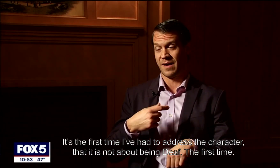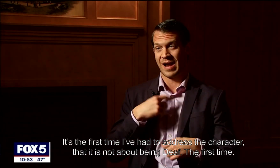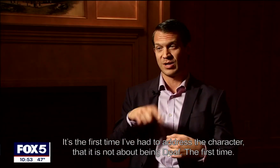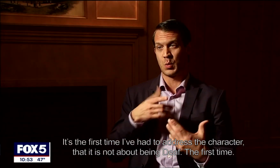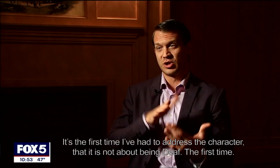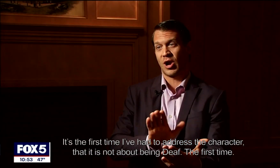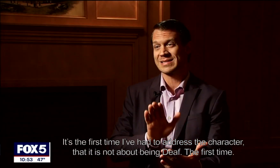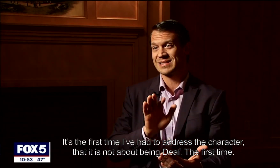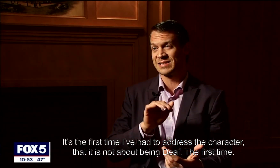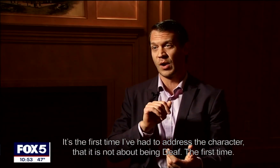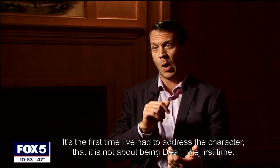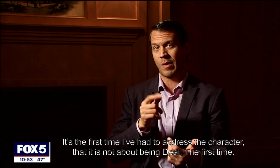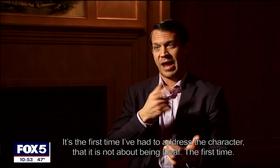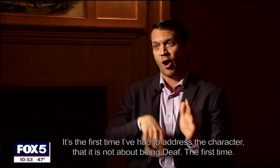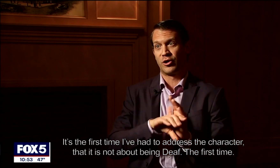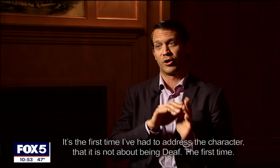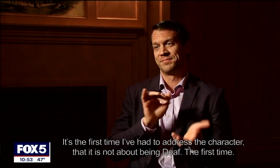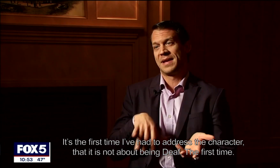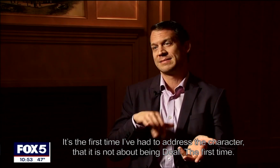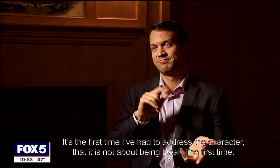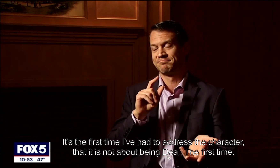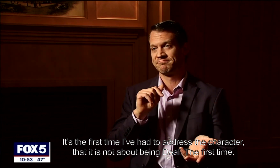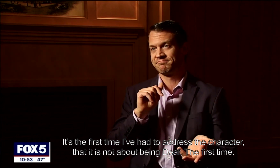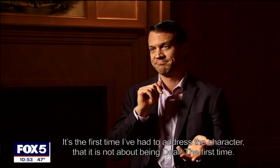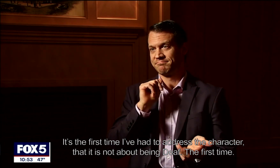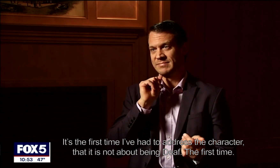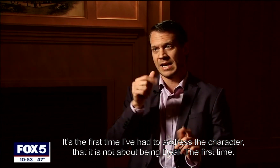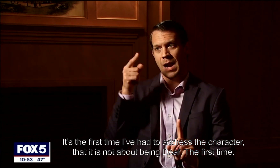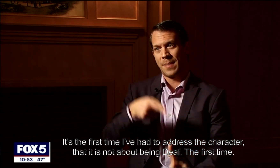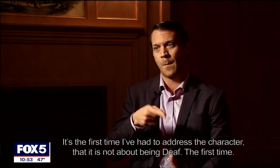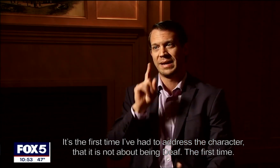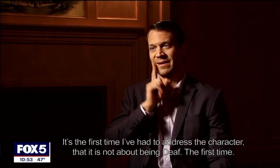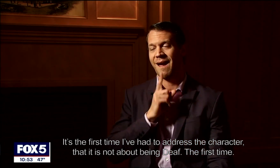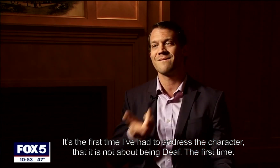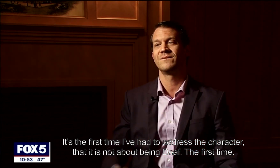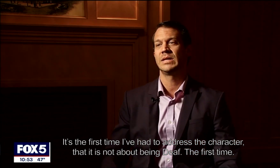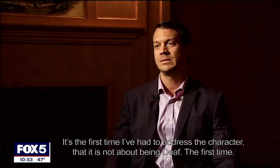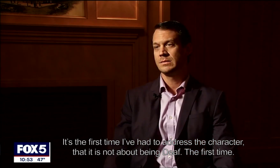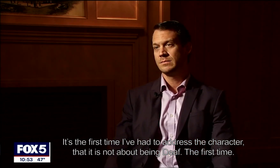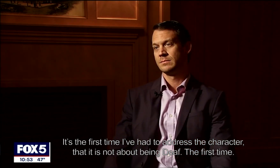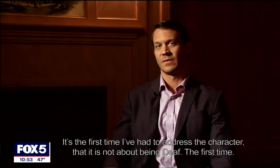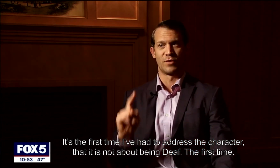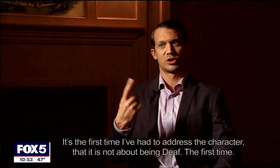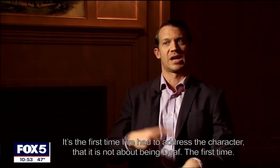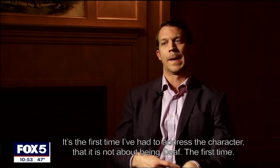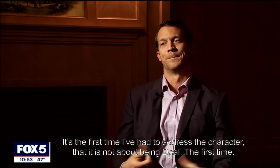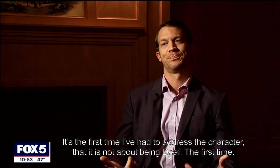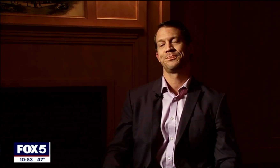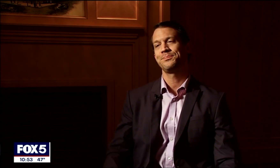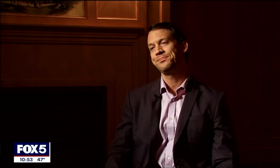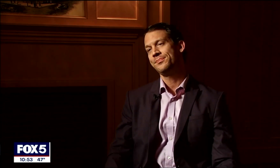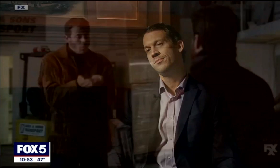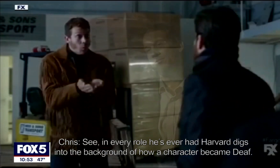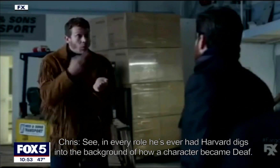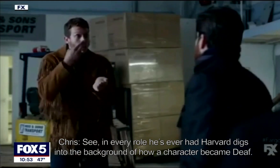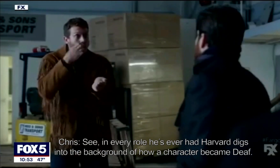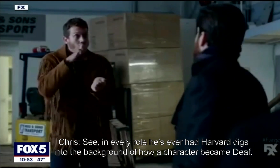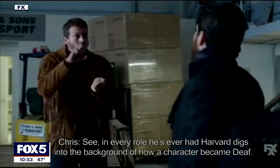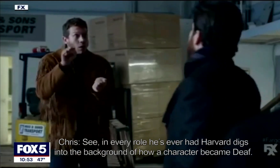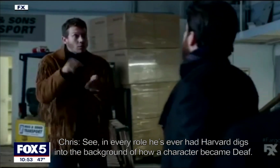had to adjust, a character that's not about being deaf. The first time. See, in every role he's